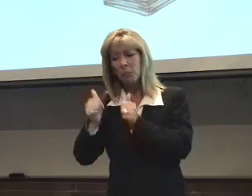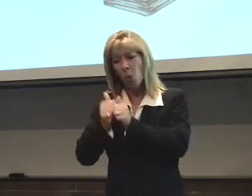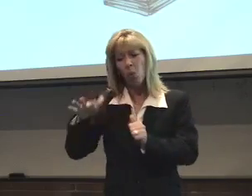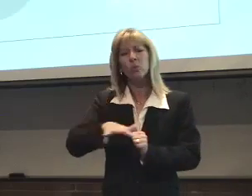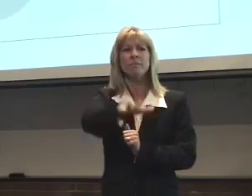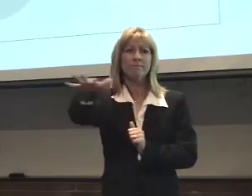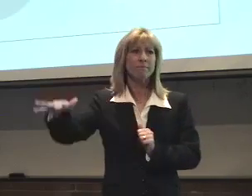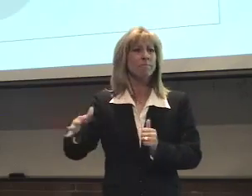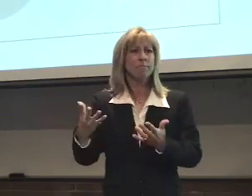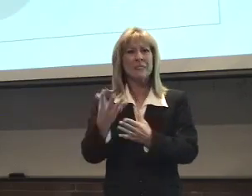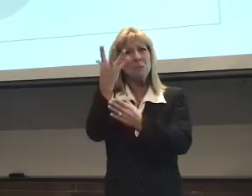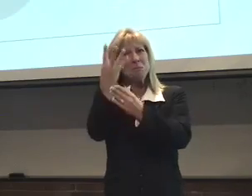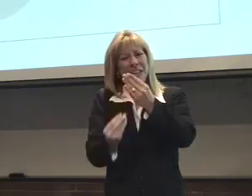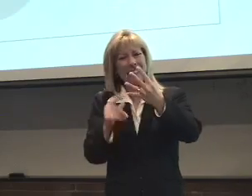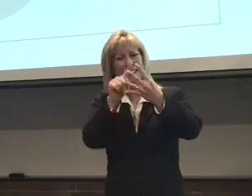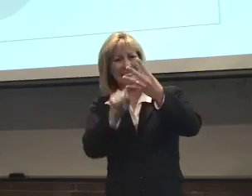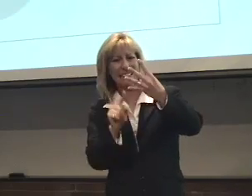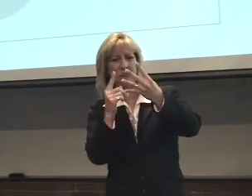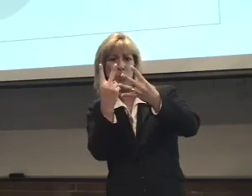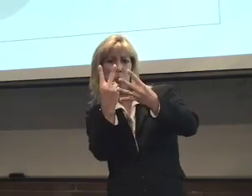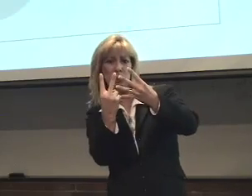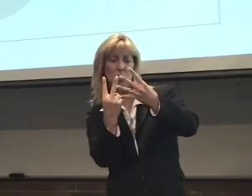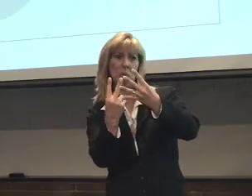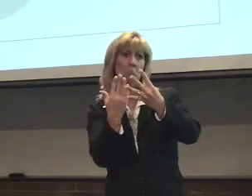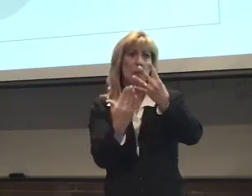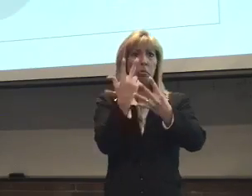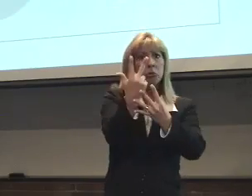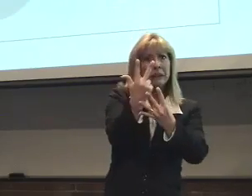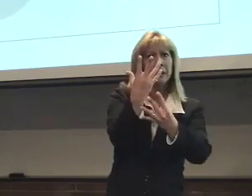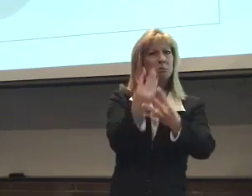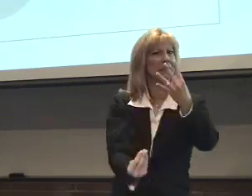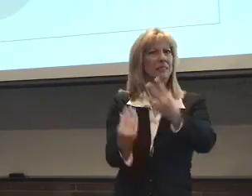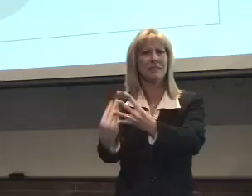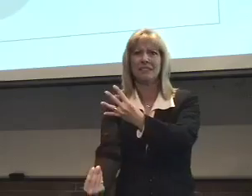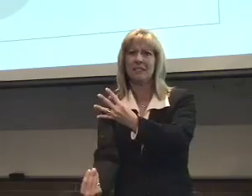difficult. I show this to parents.